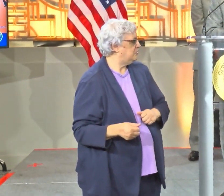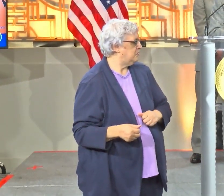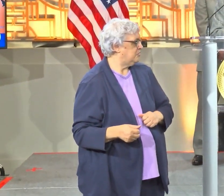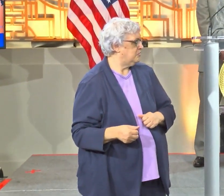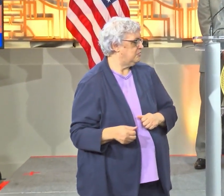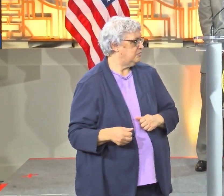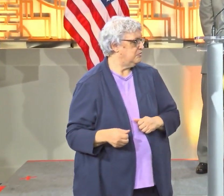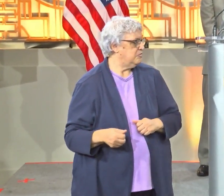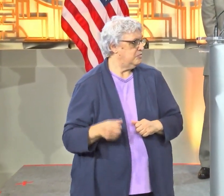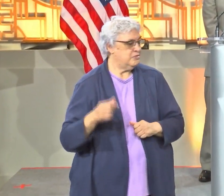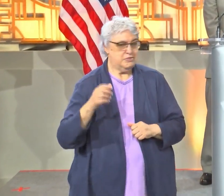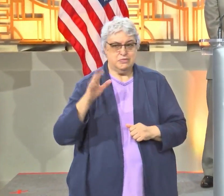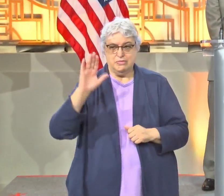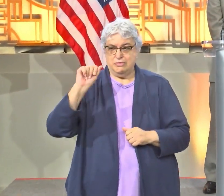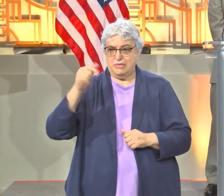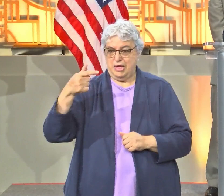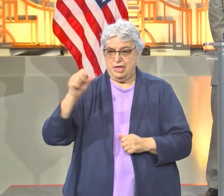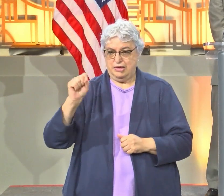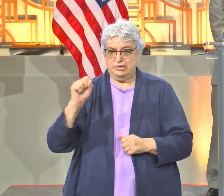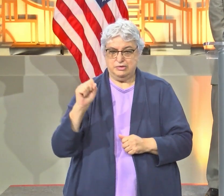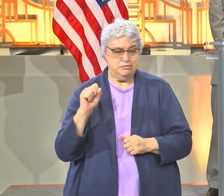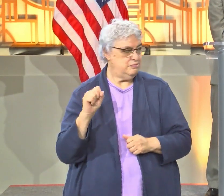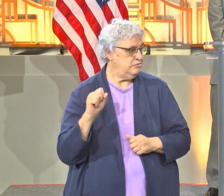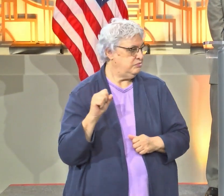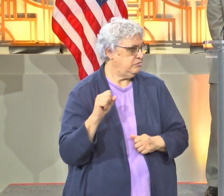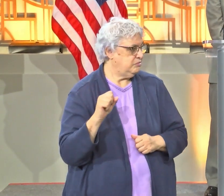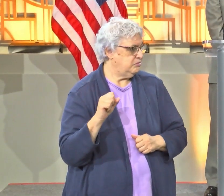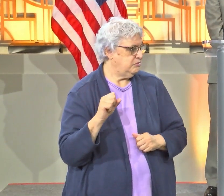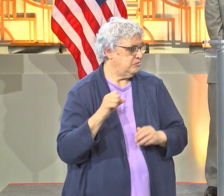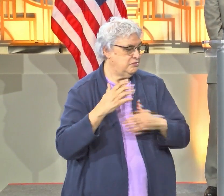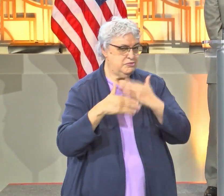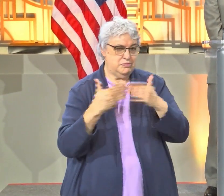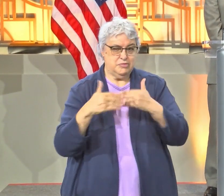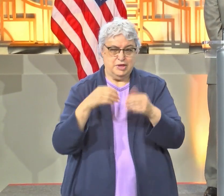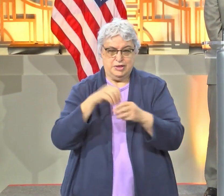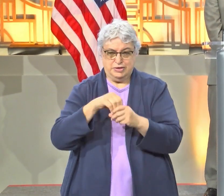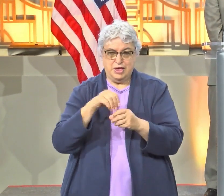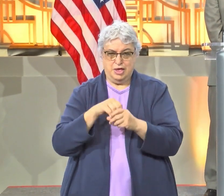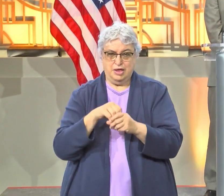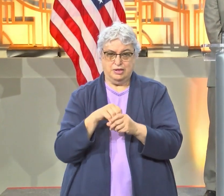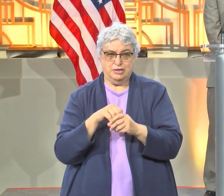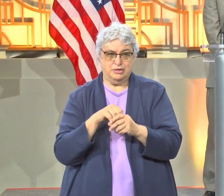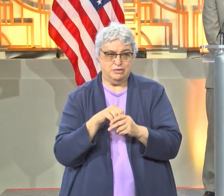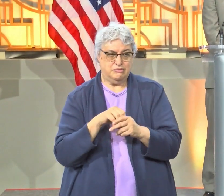This is one of those bags that's wrapped with goodies.